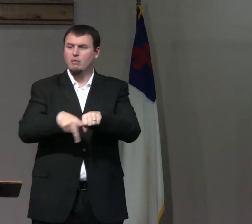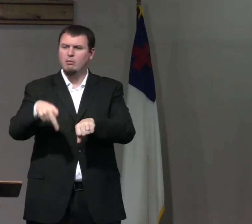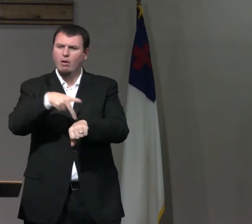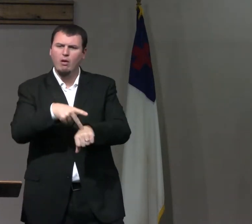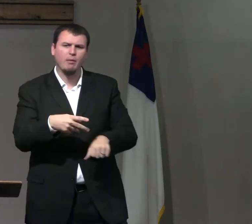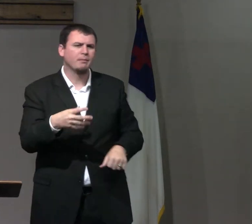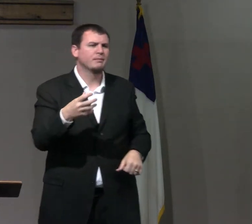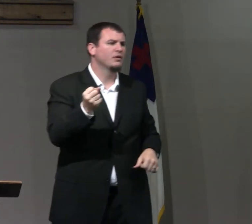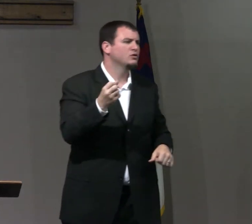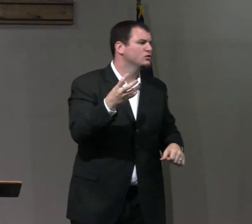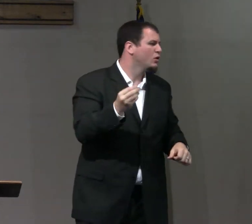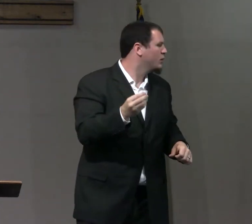able to call.